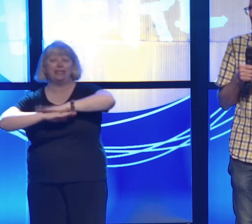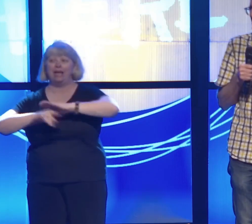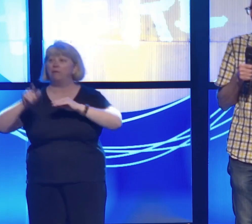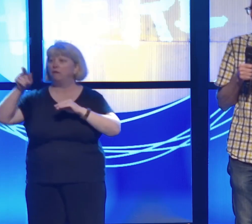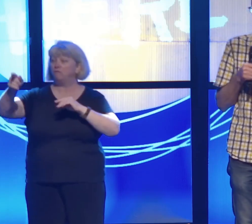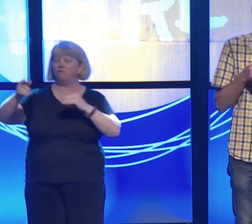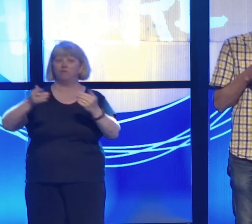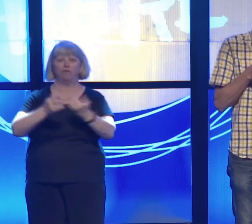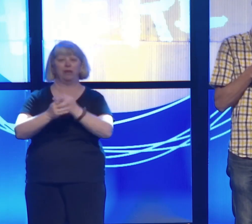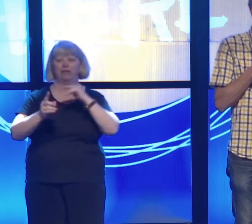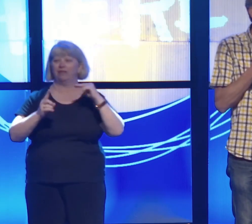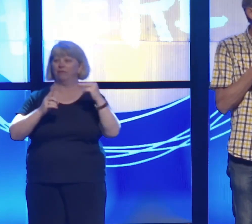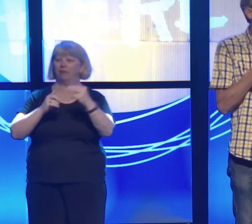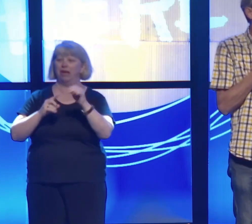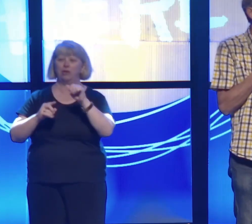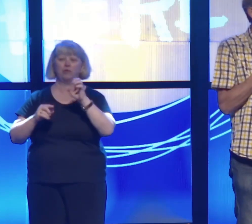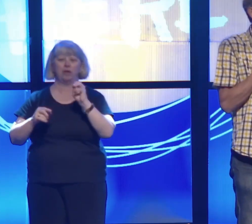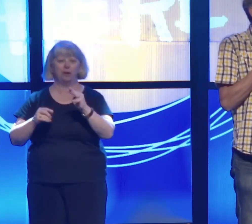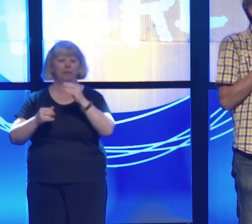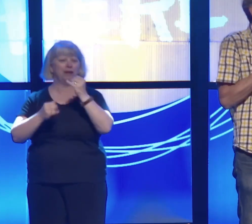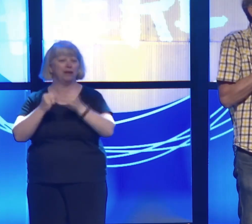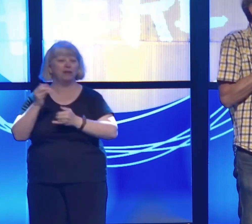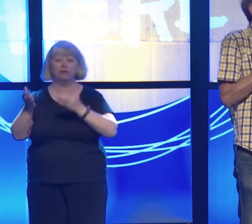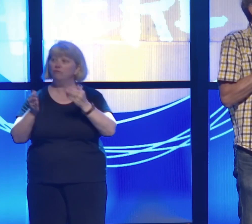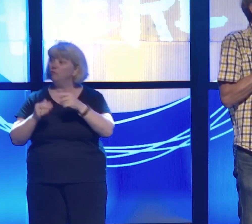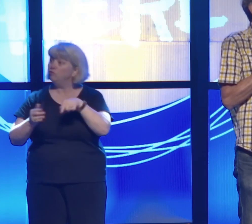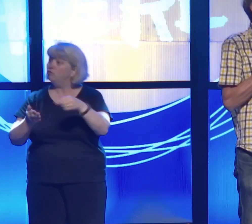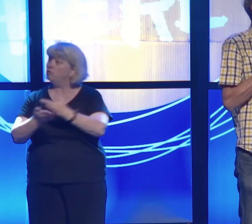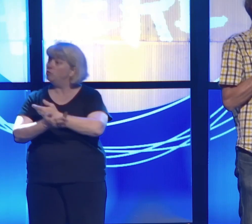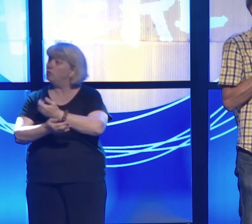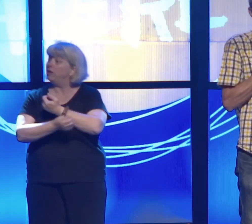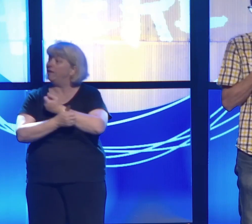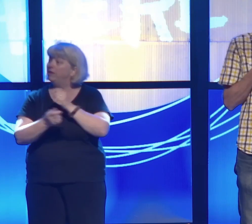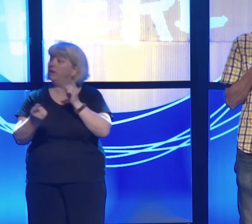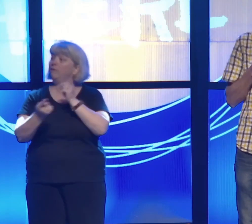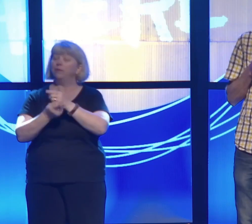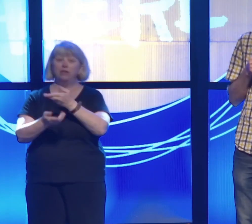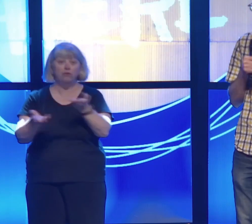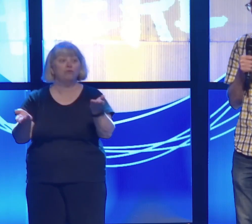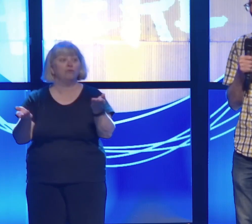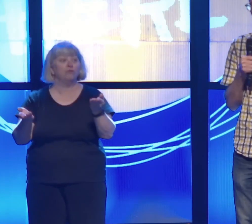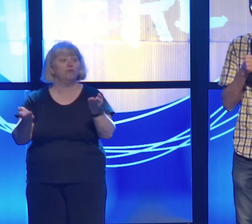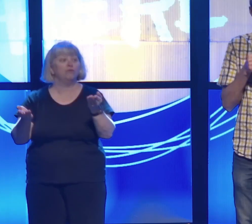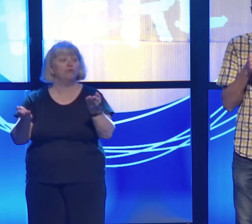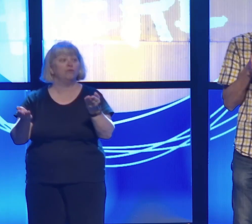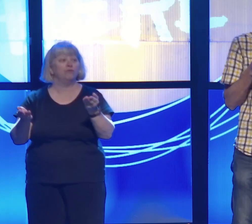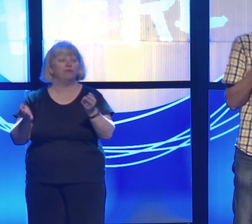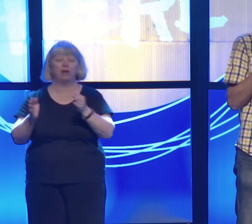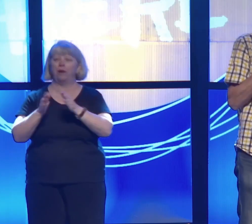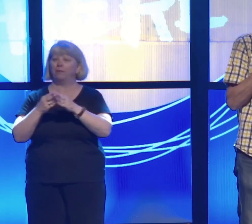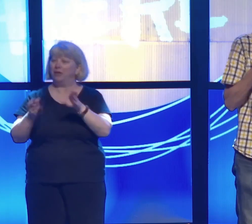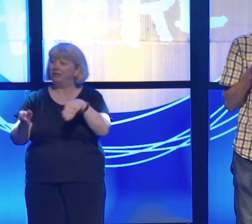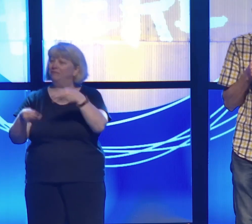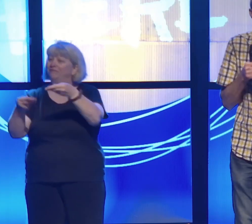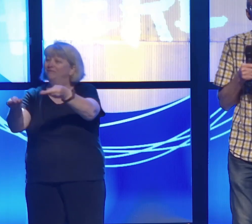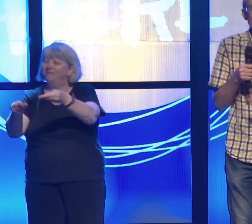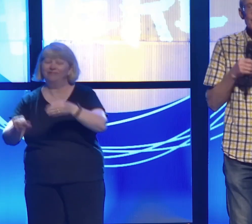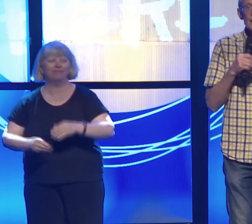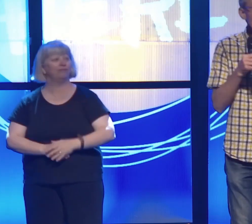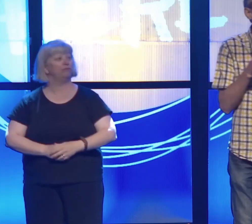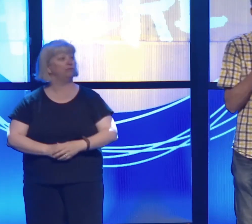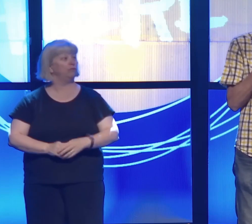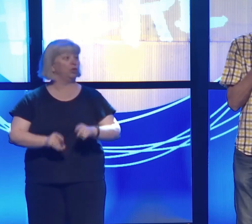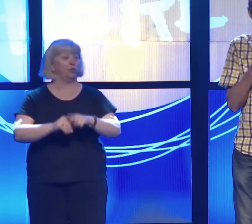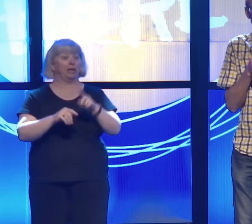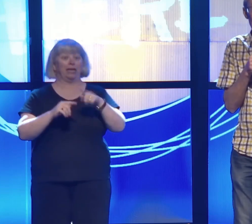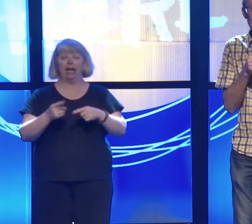the atrium at the end of the service. I'd love to, if you're new, I'd love to meet you. And I'll put one of those books right in your hand right there. And if you're